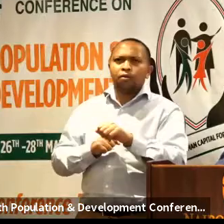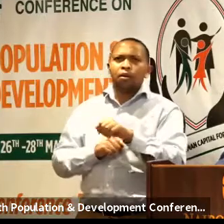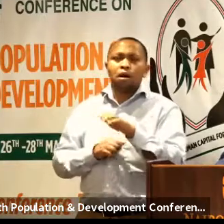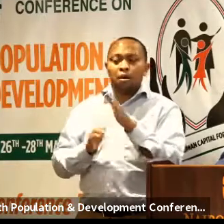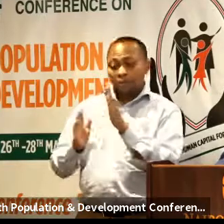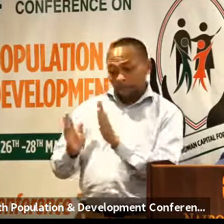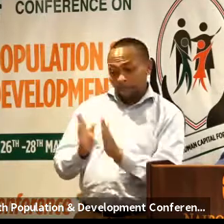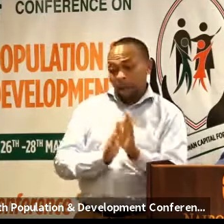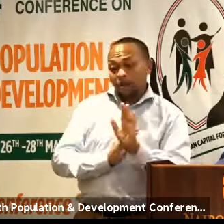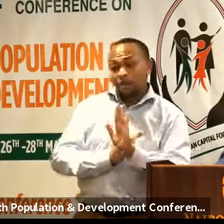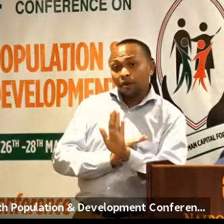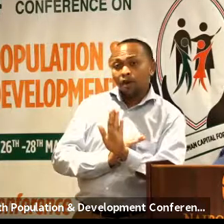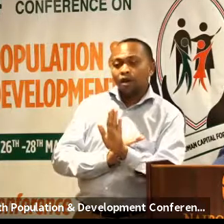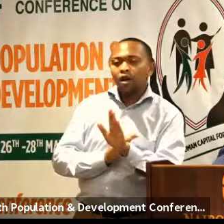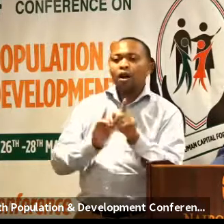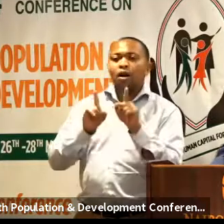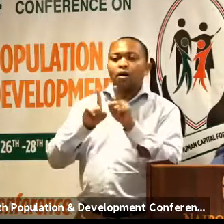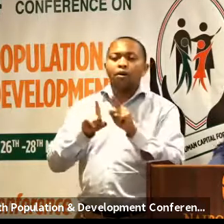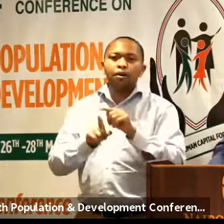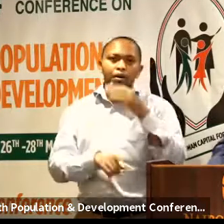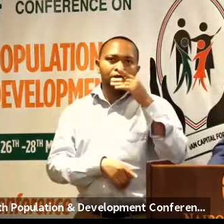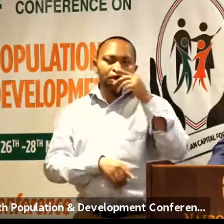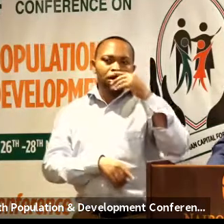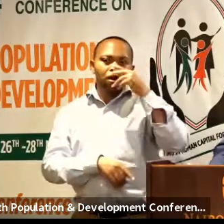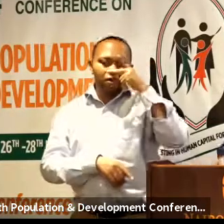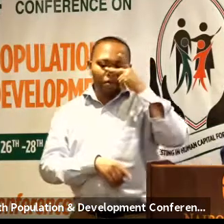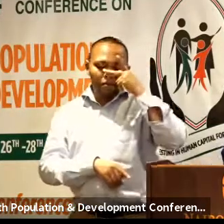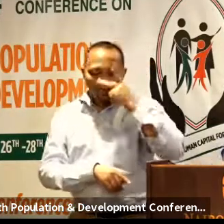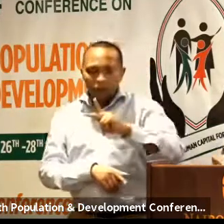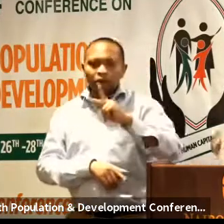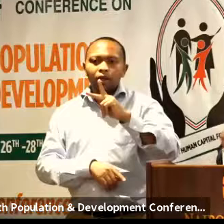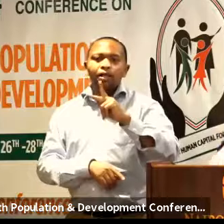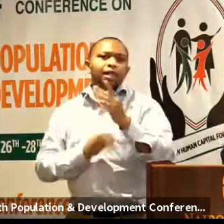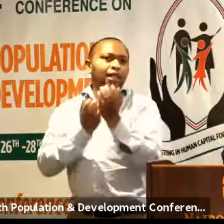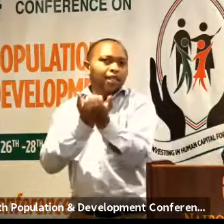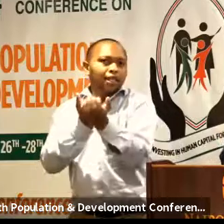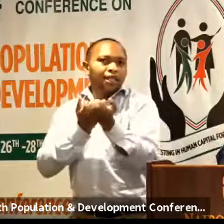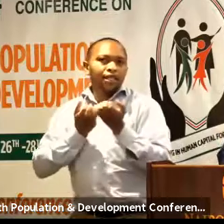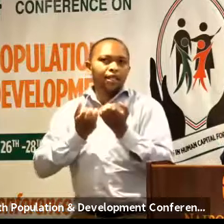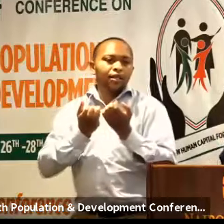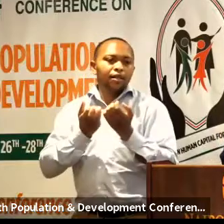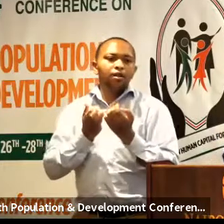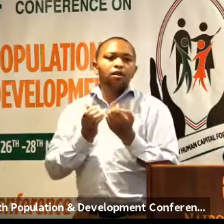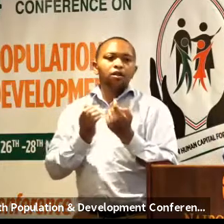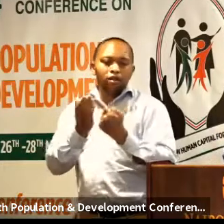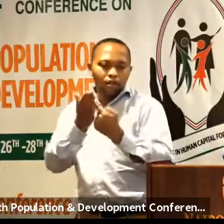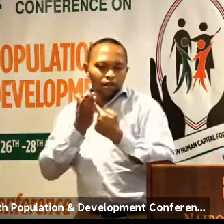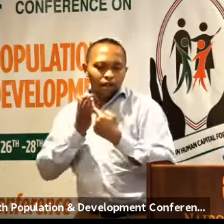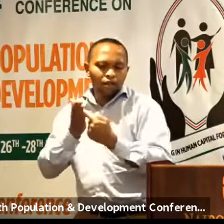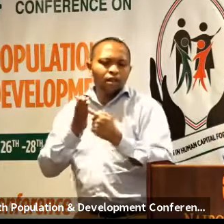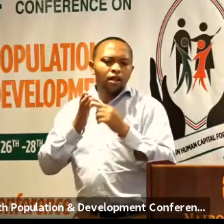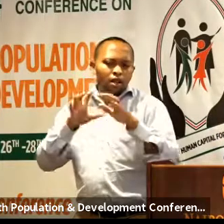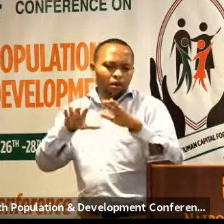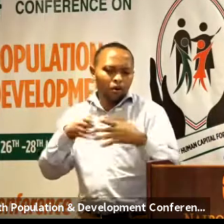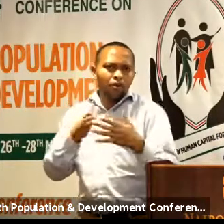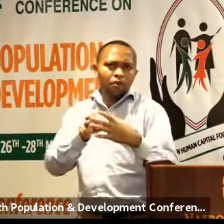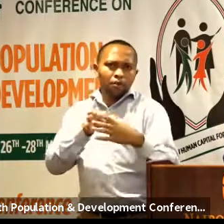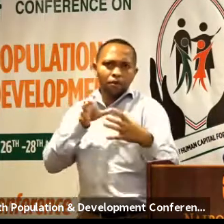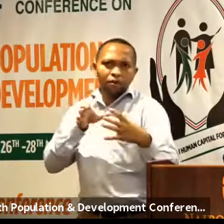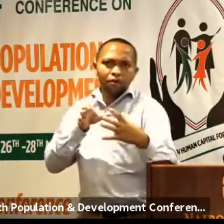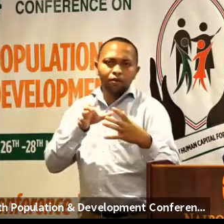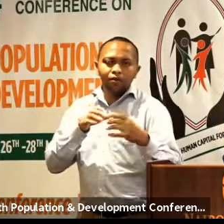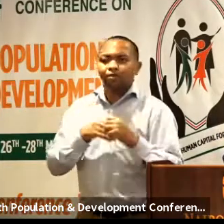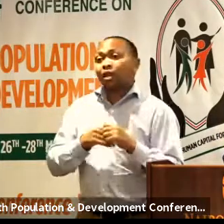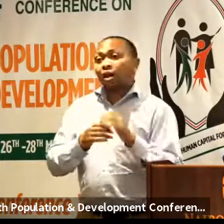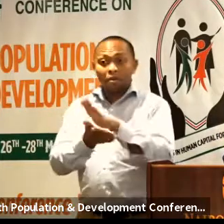policies need to address the issues of population size and growth. I think basically those were some of the